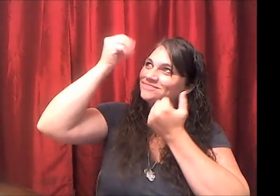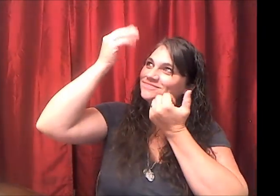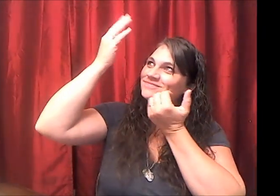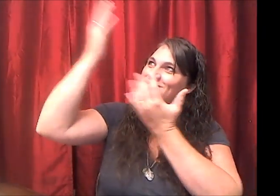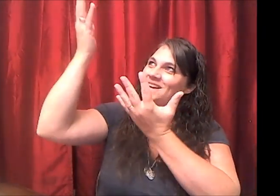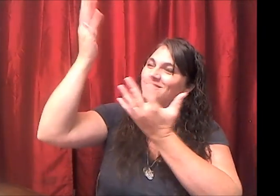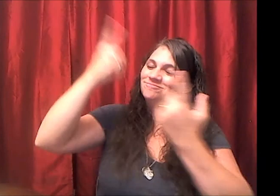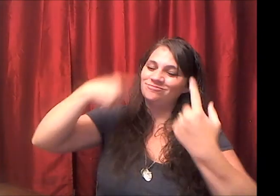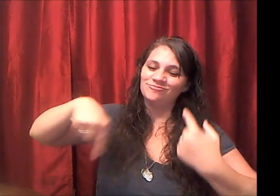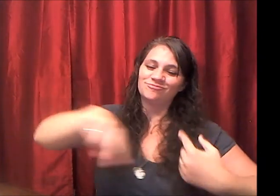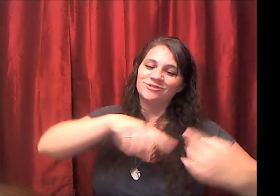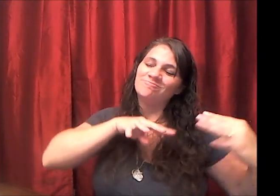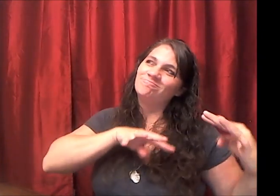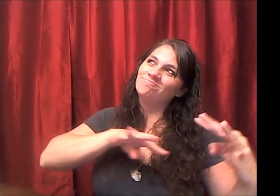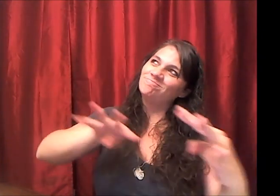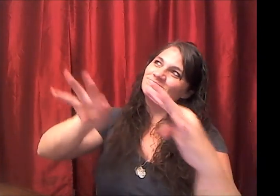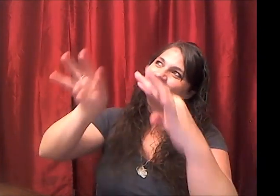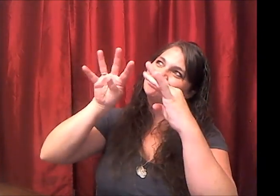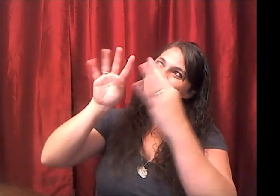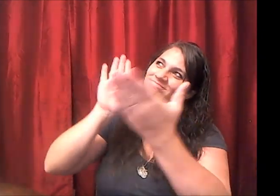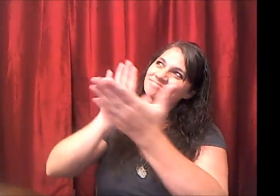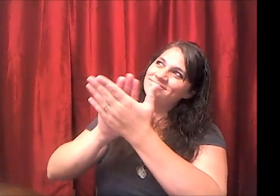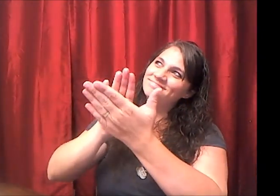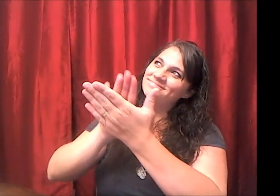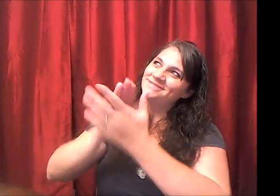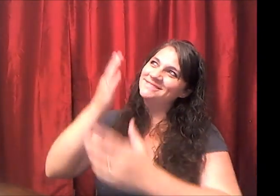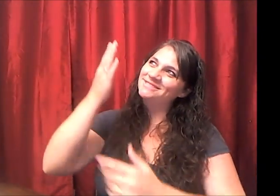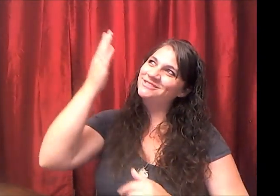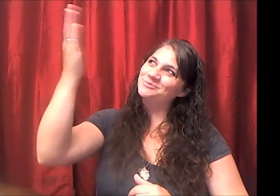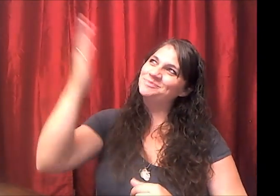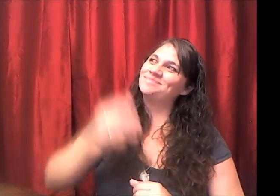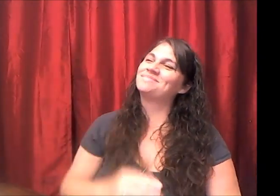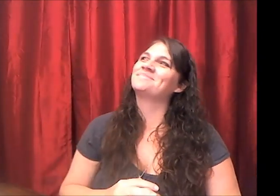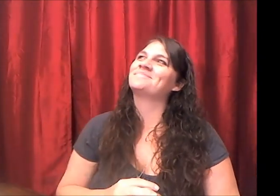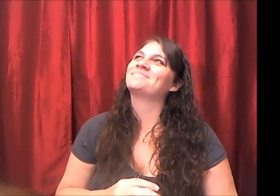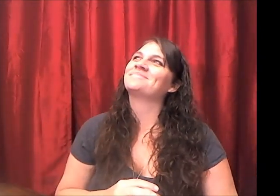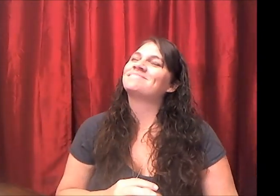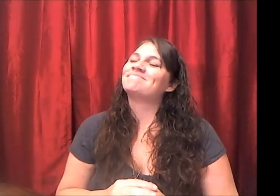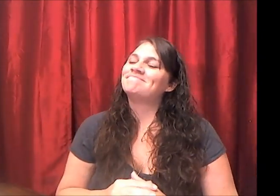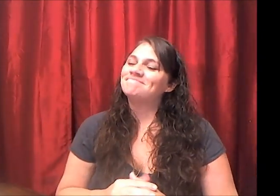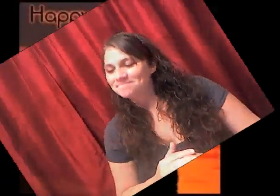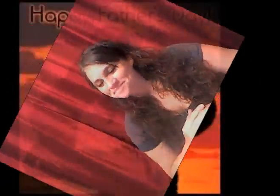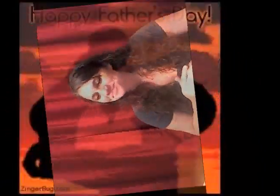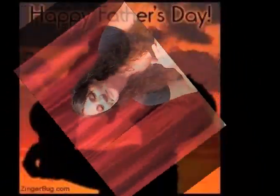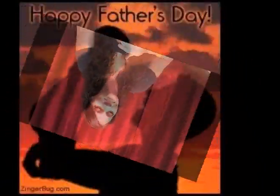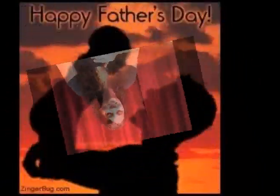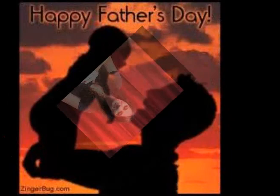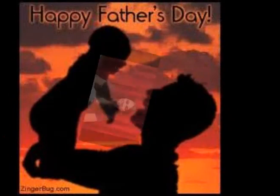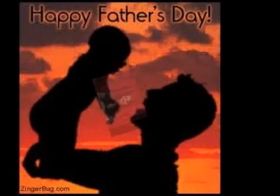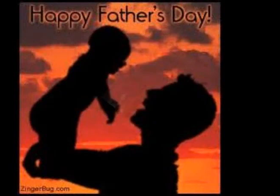or buffalo chicken. Get one for $3 or two for $5. Pizza Hut, make it great.